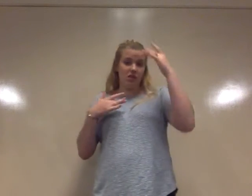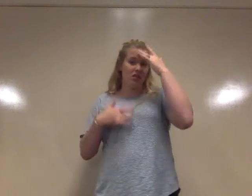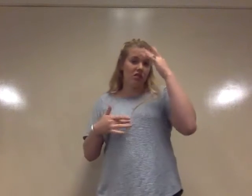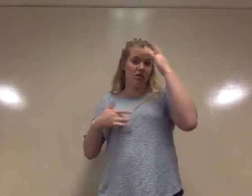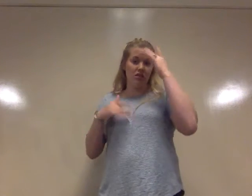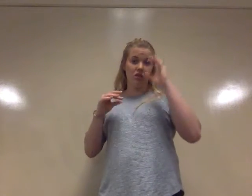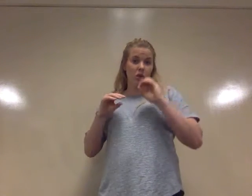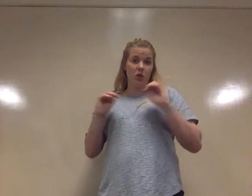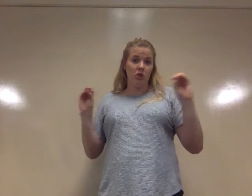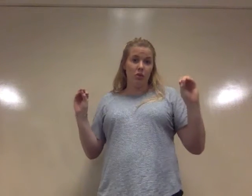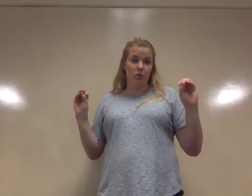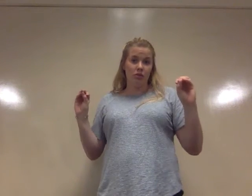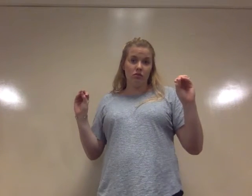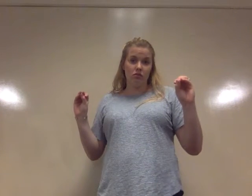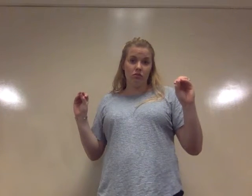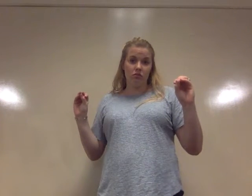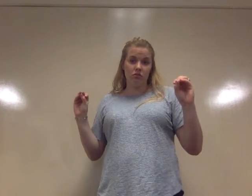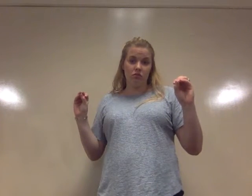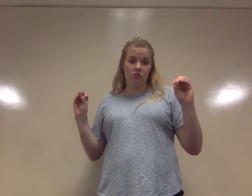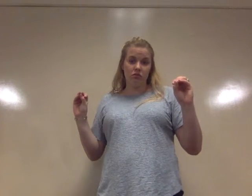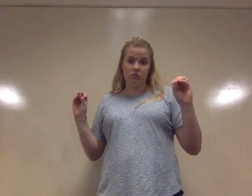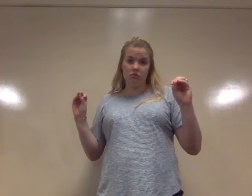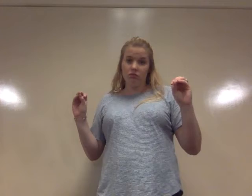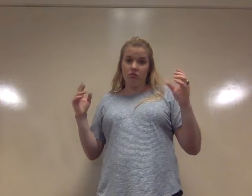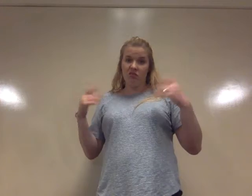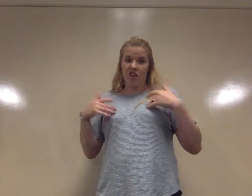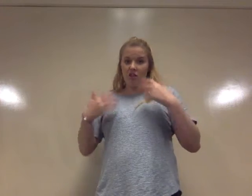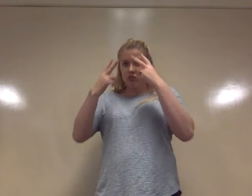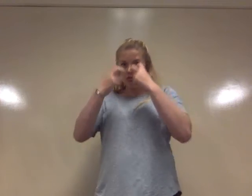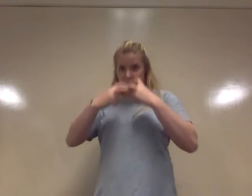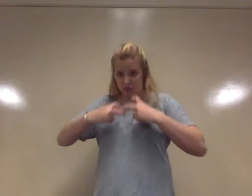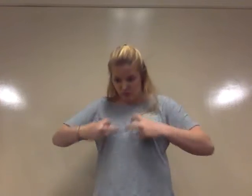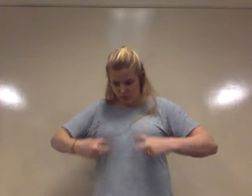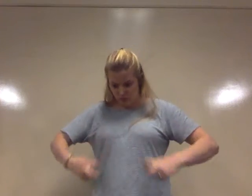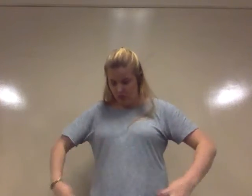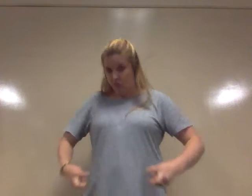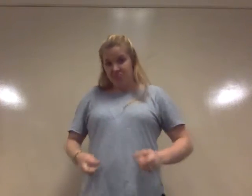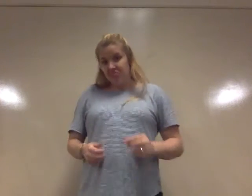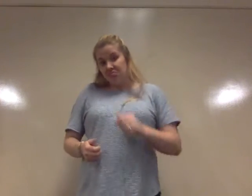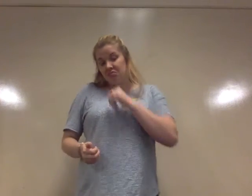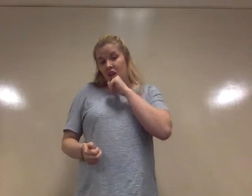of. But I hadn't had a thorough checkup in a while, so I decided to get one.